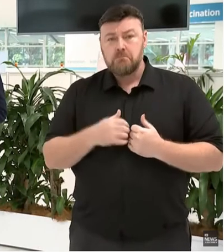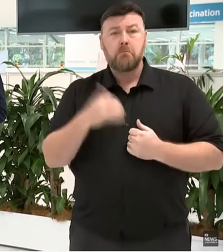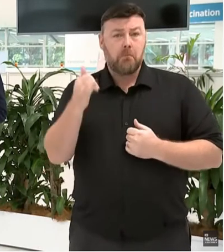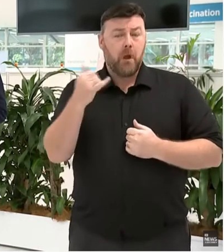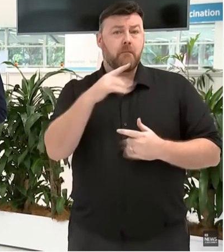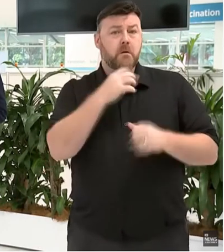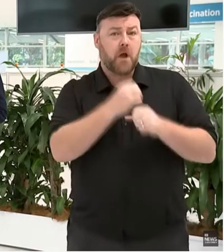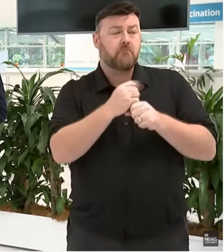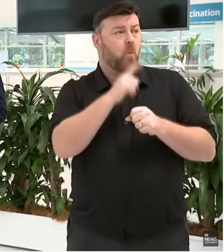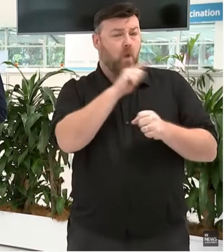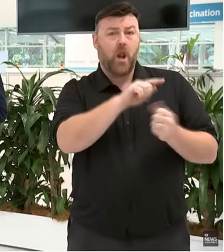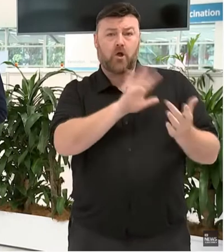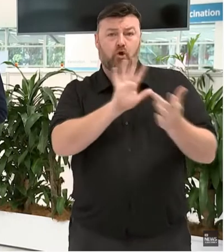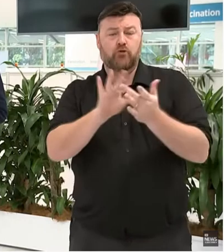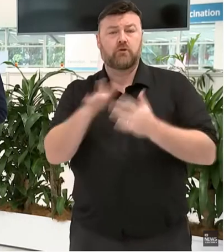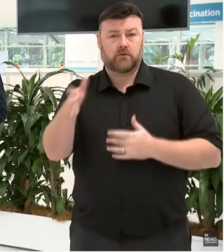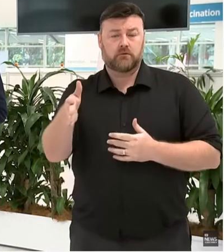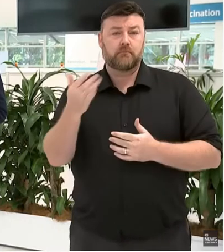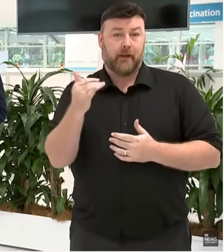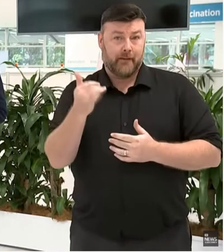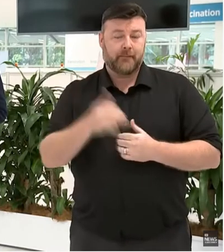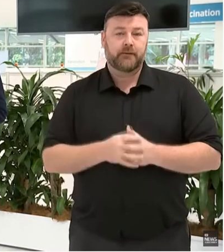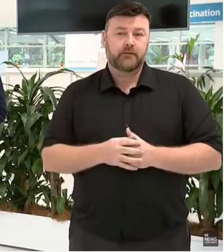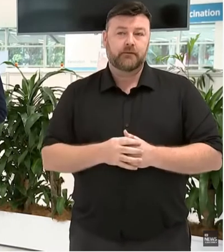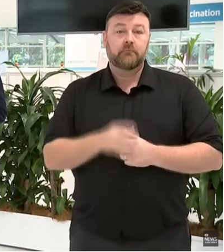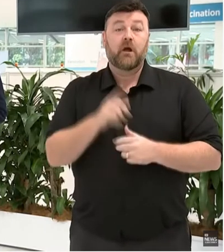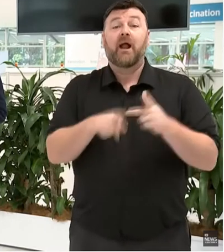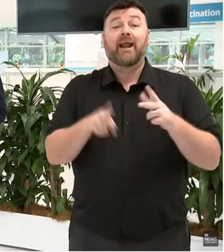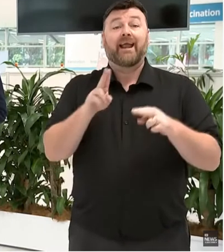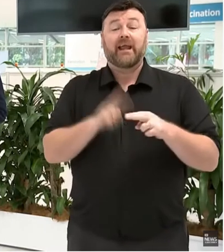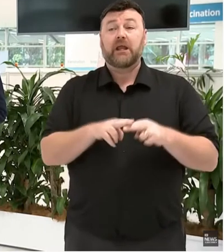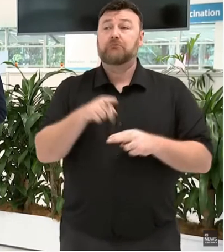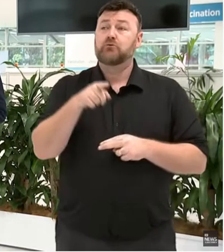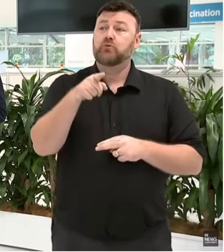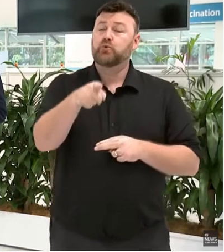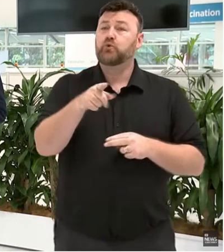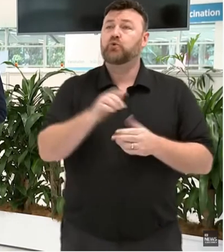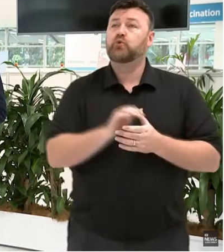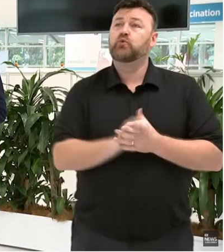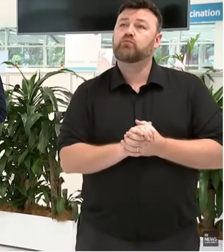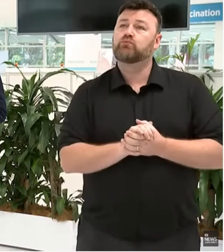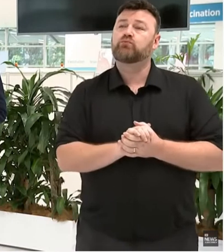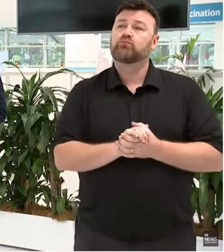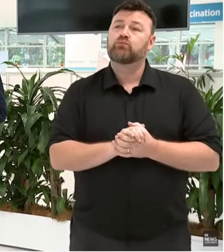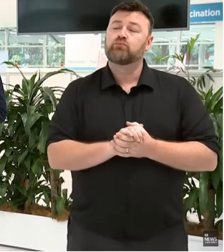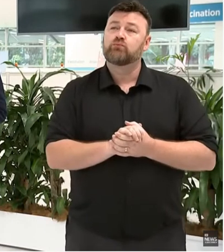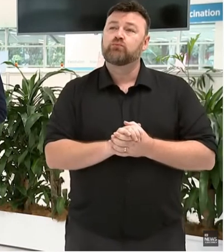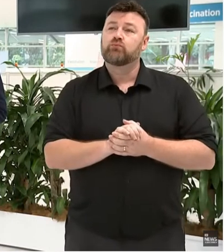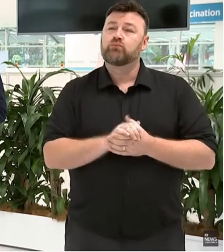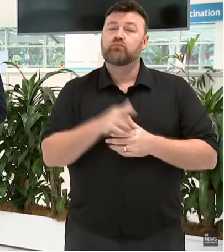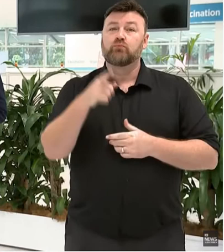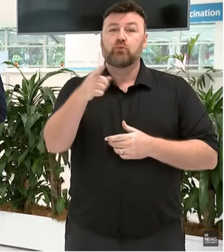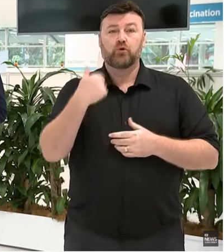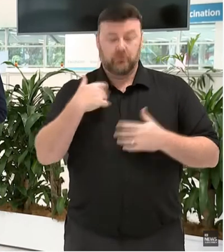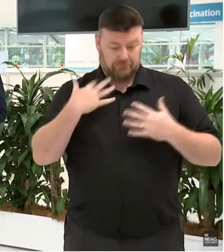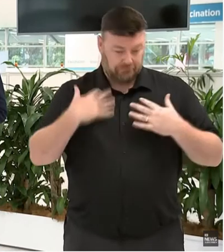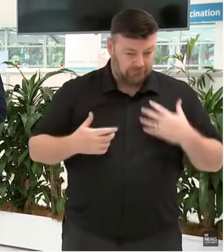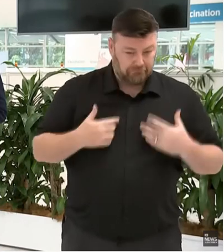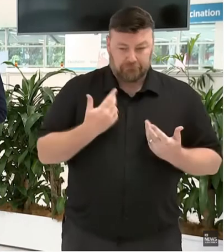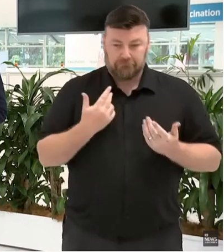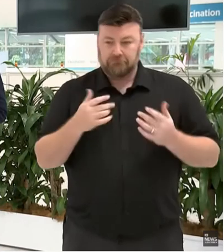step in and give you additional advice. But if you are in a situation where you are not suffering from any